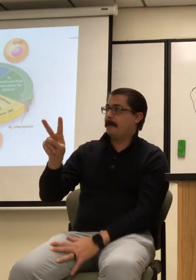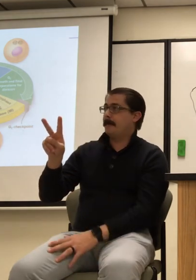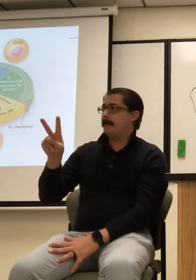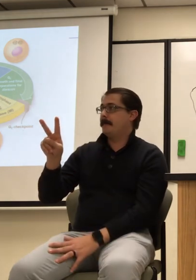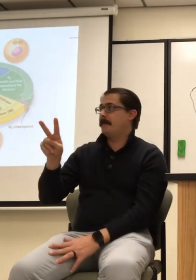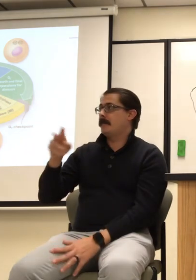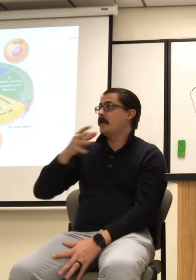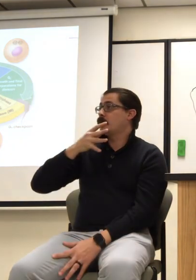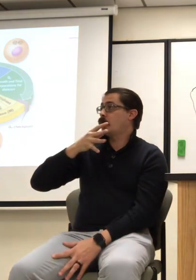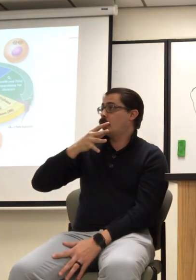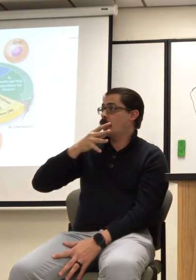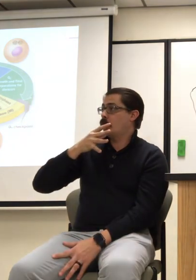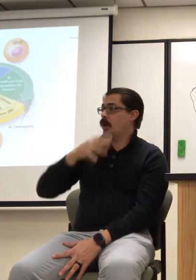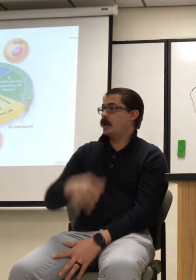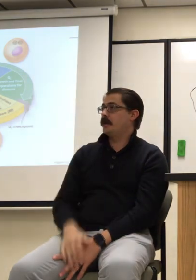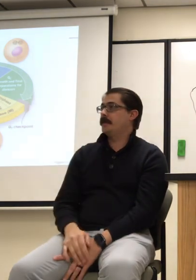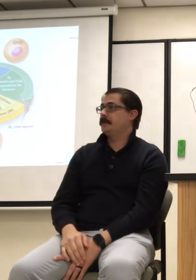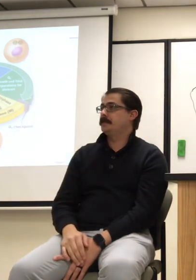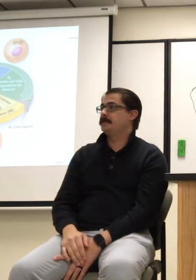maternal,